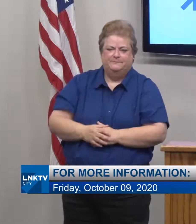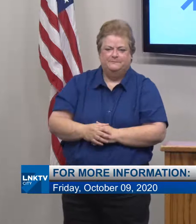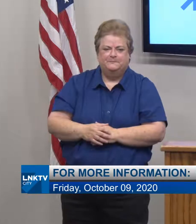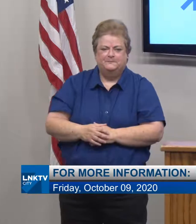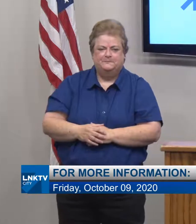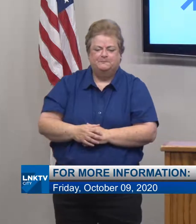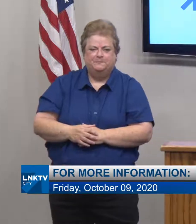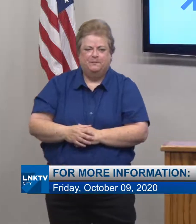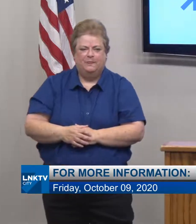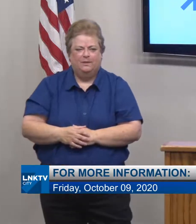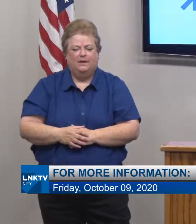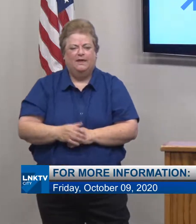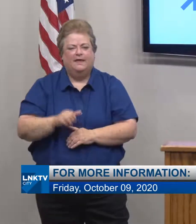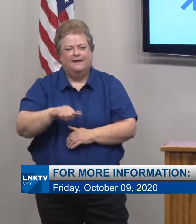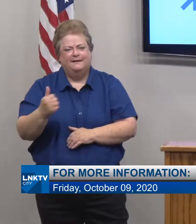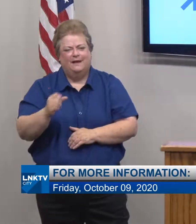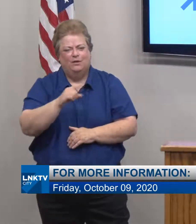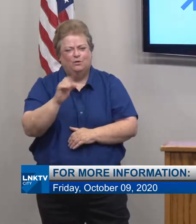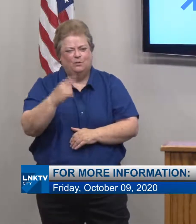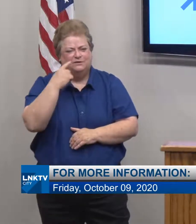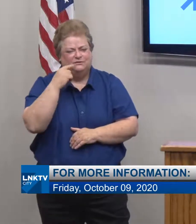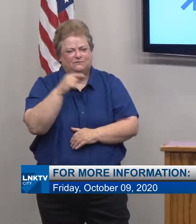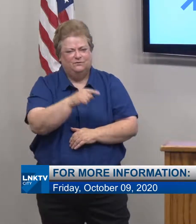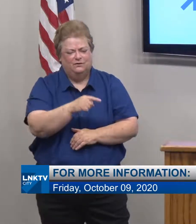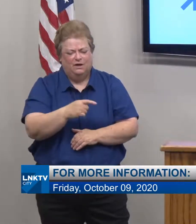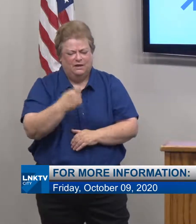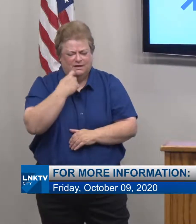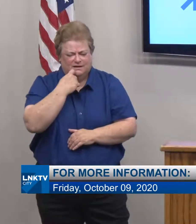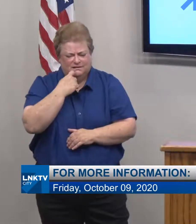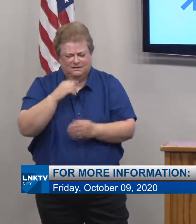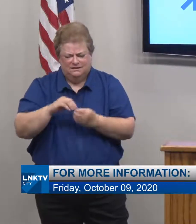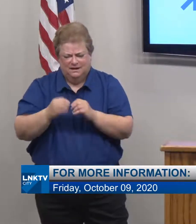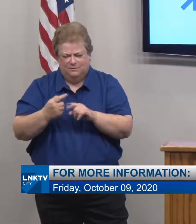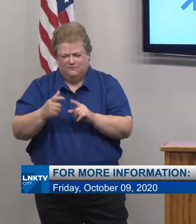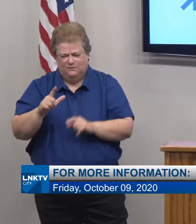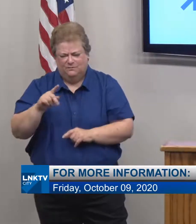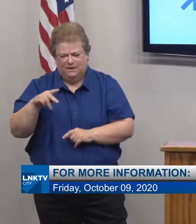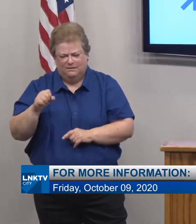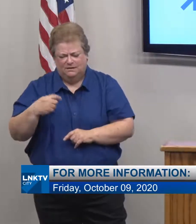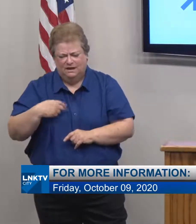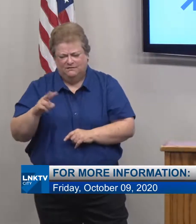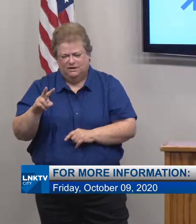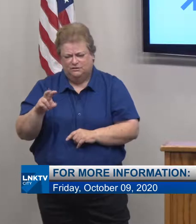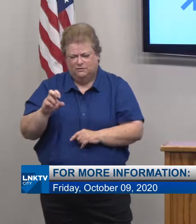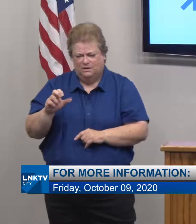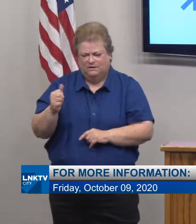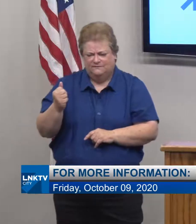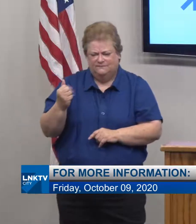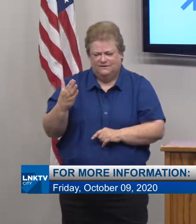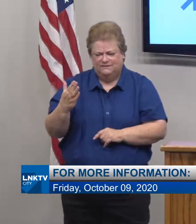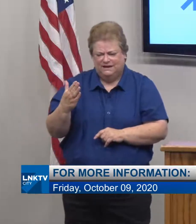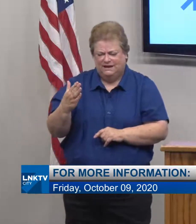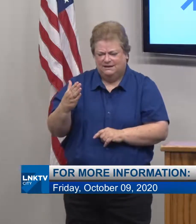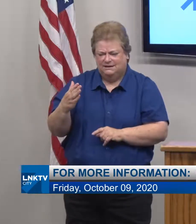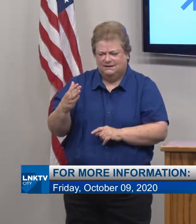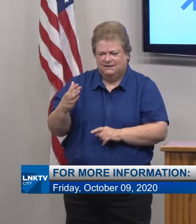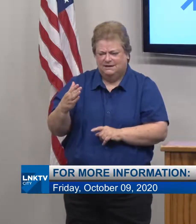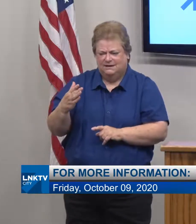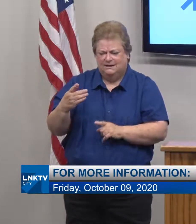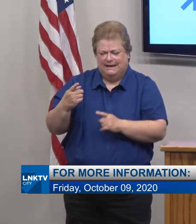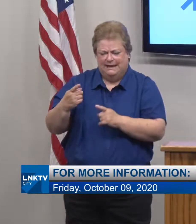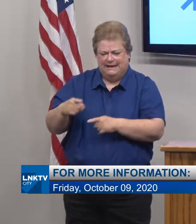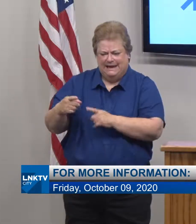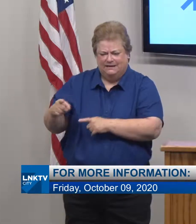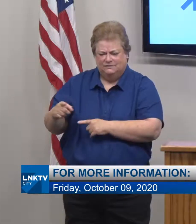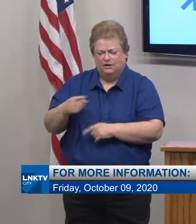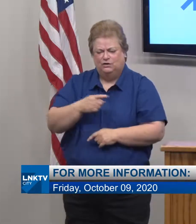Another question for you. I think the latest numbers from LPS show about 215 cases. You and